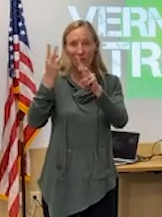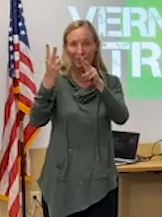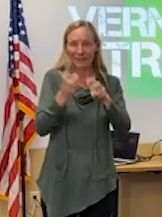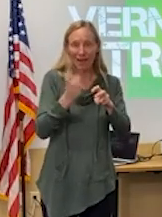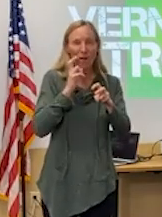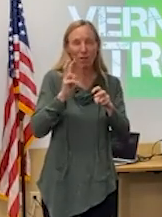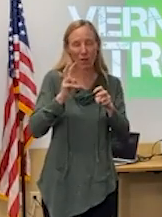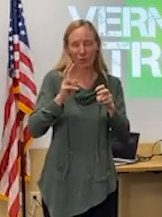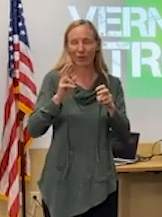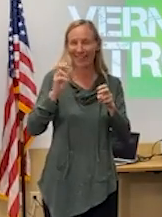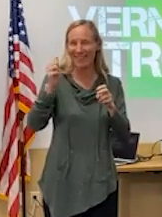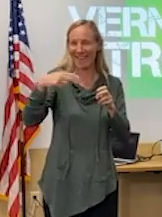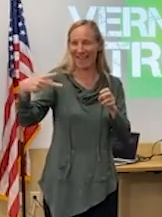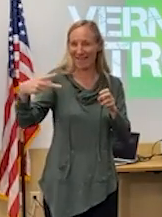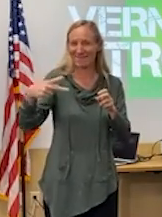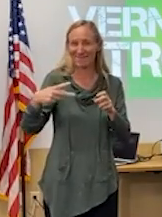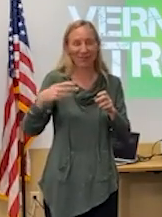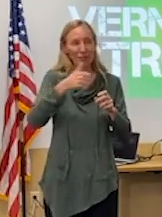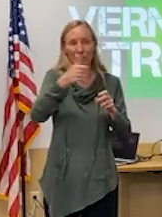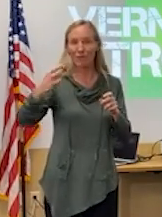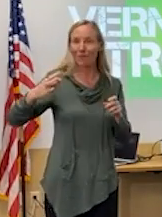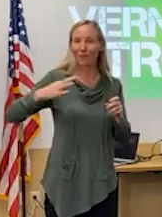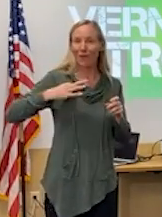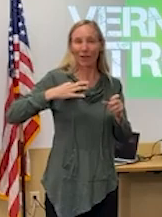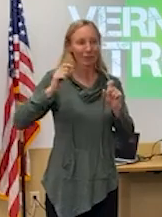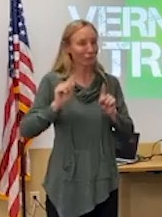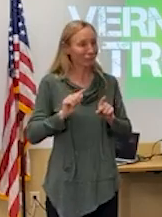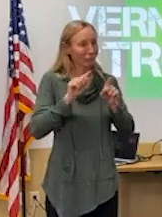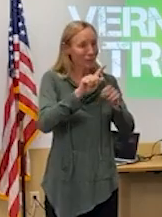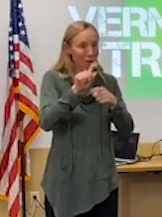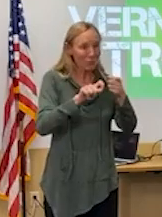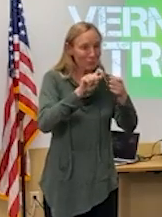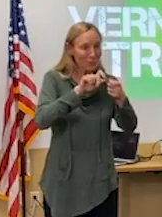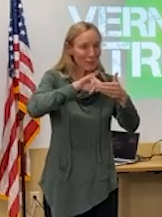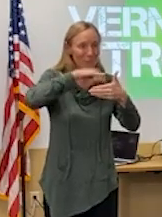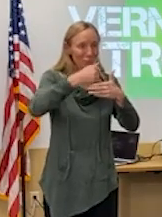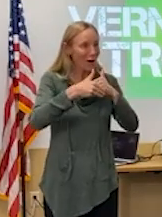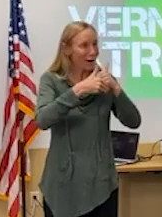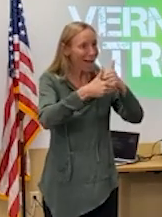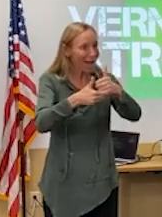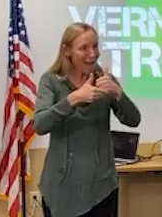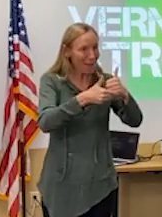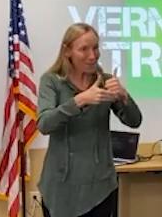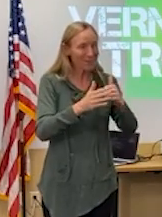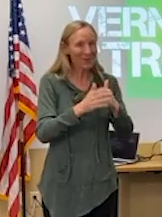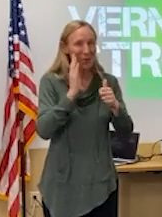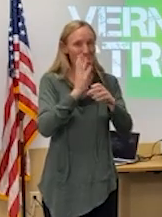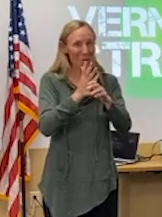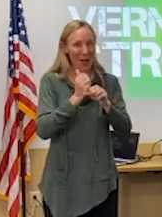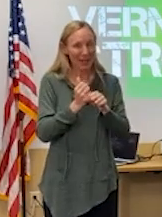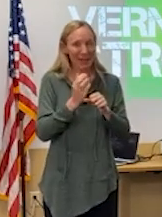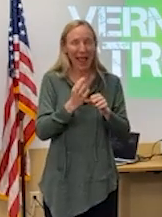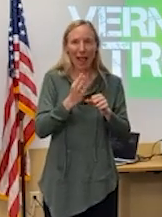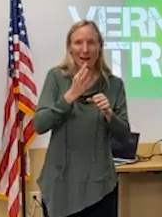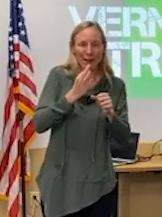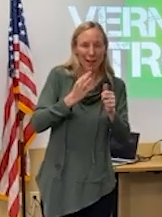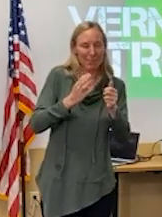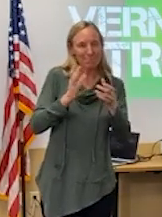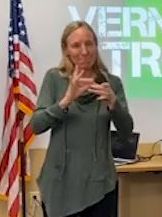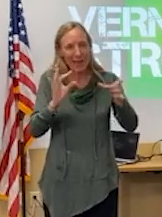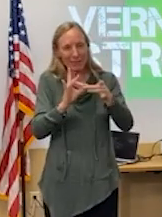Up Vermont app to volunteer for specific projects. You'll then receive up-to-date